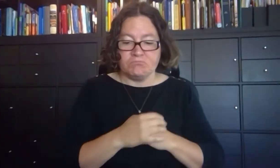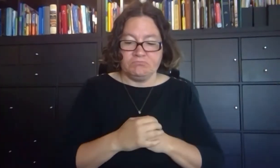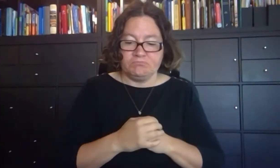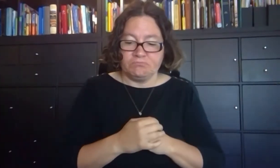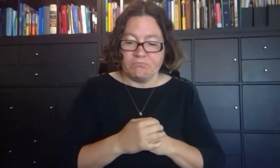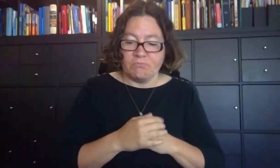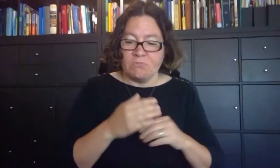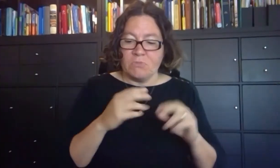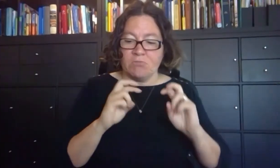stay with them.